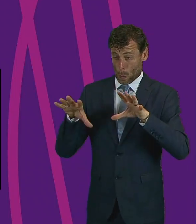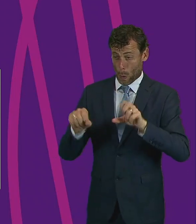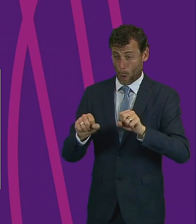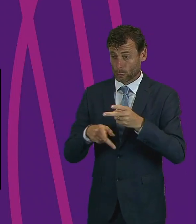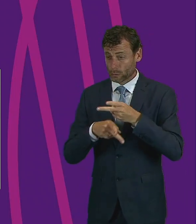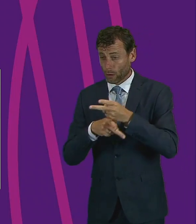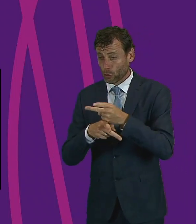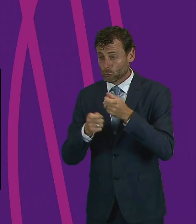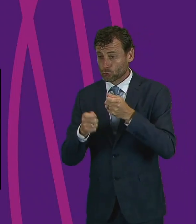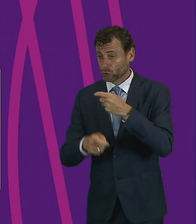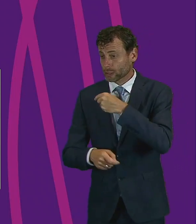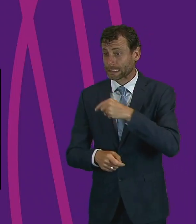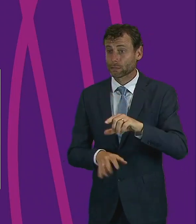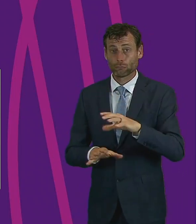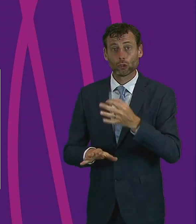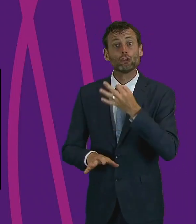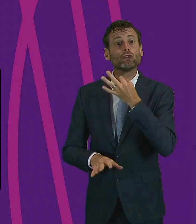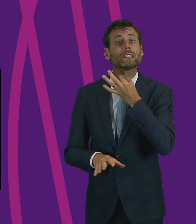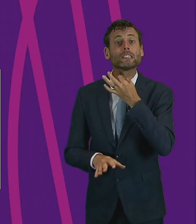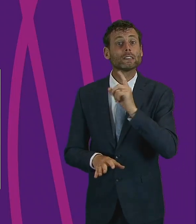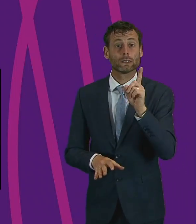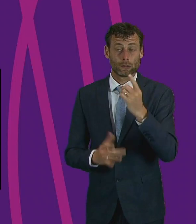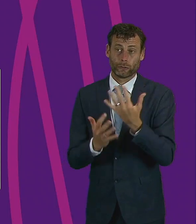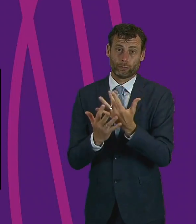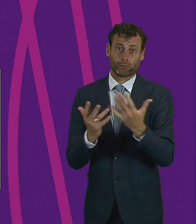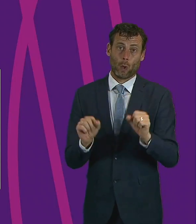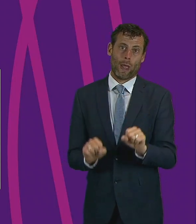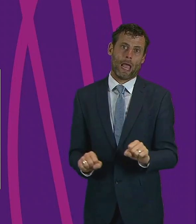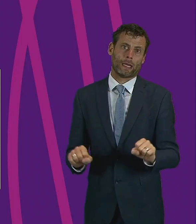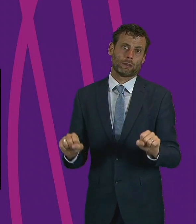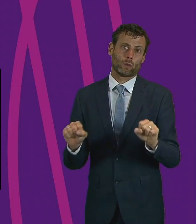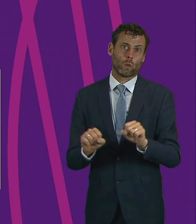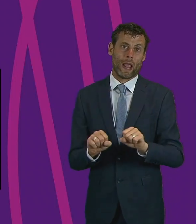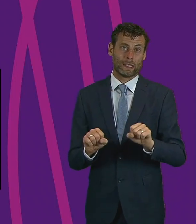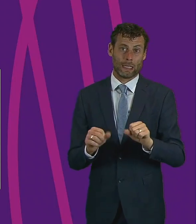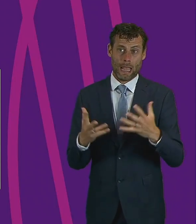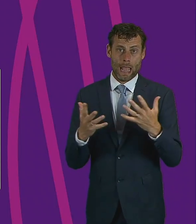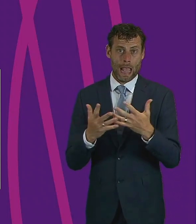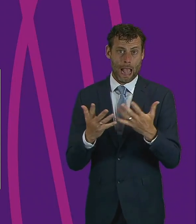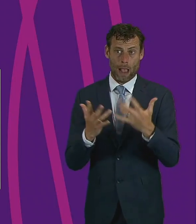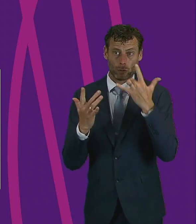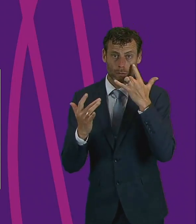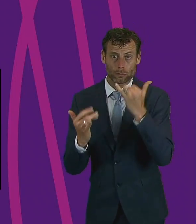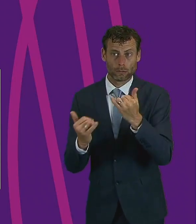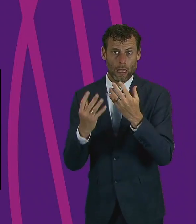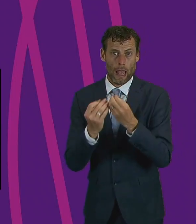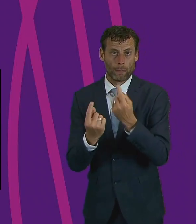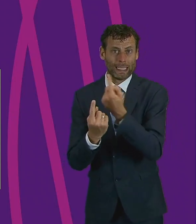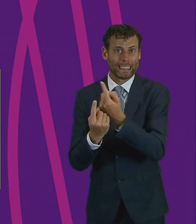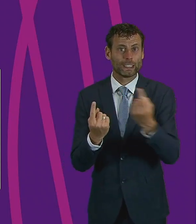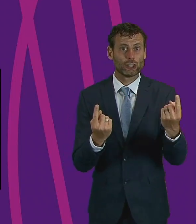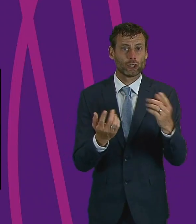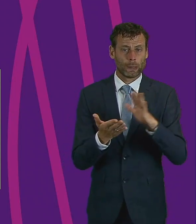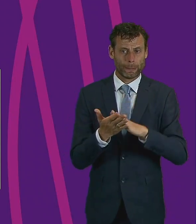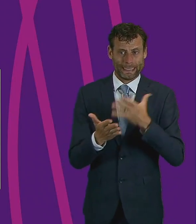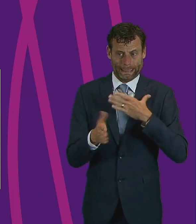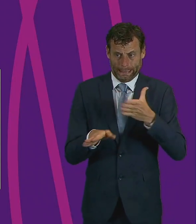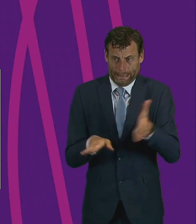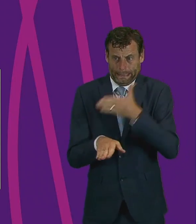treatment. They said the number of people being sent on an urgent referral for suspected cancer dropped by